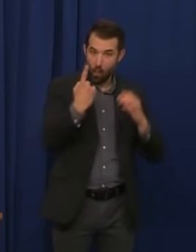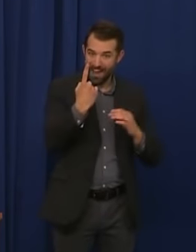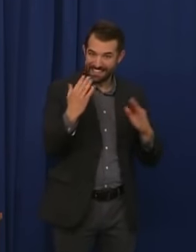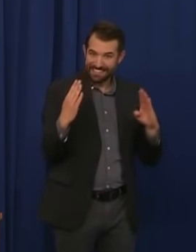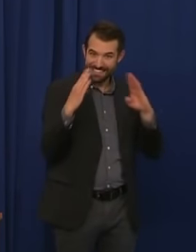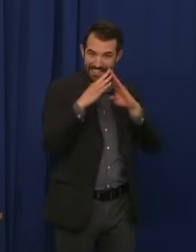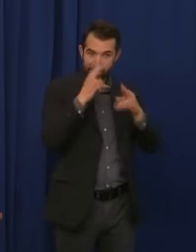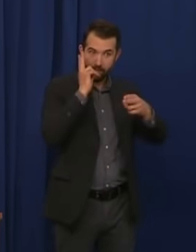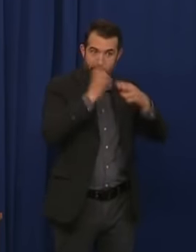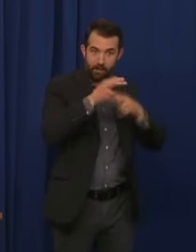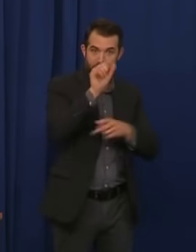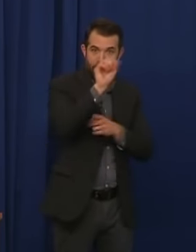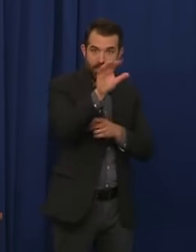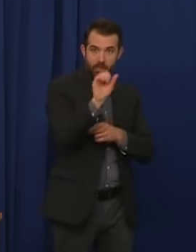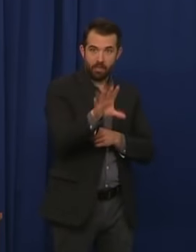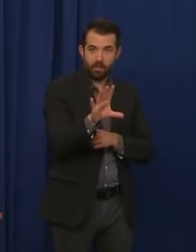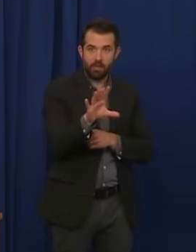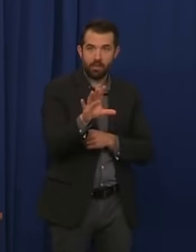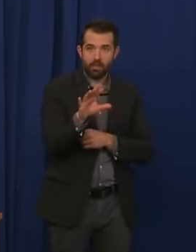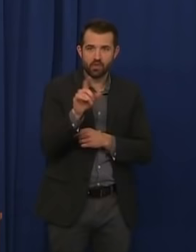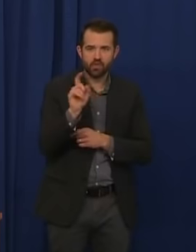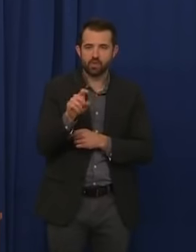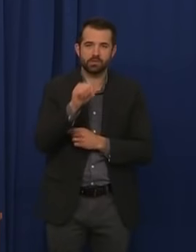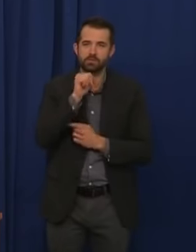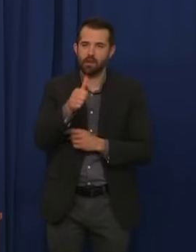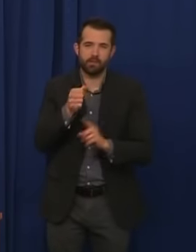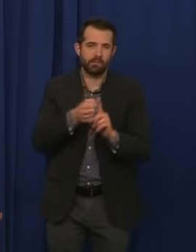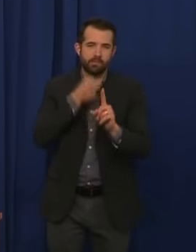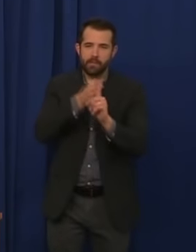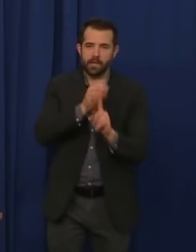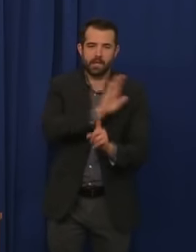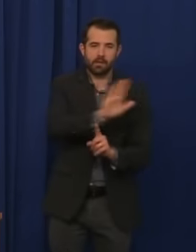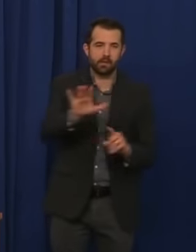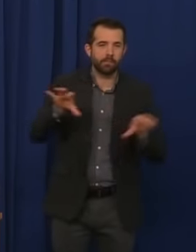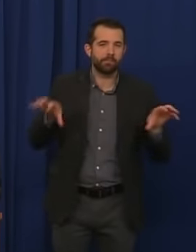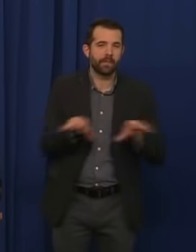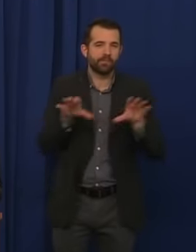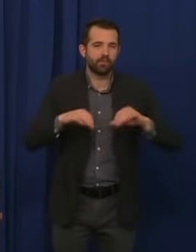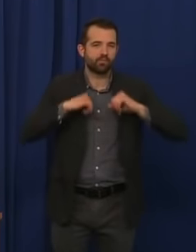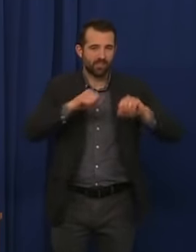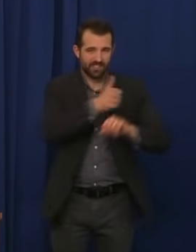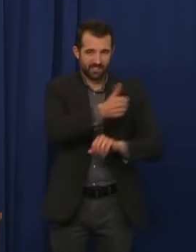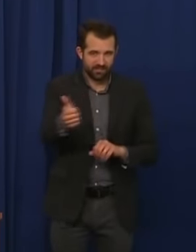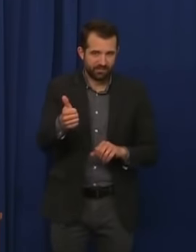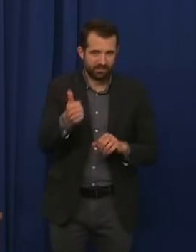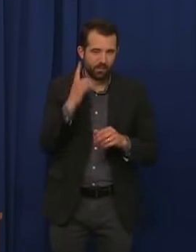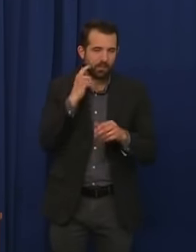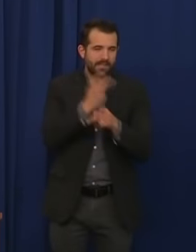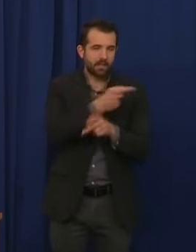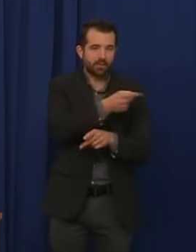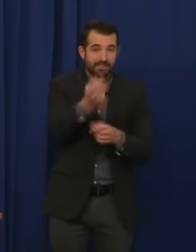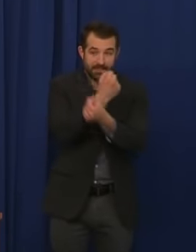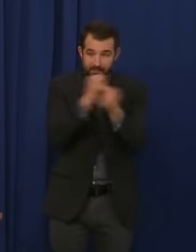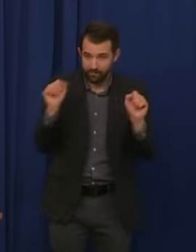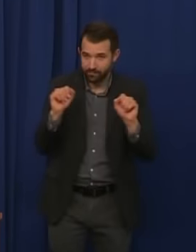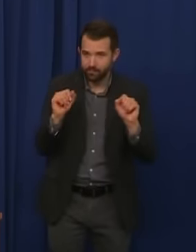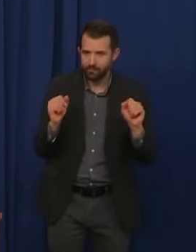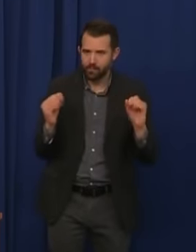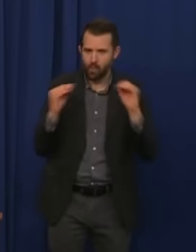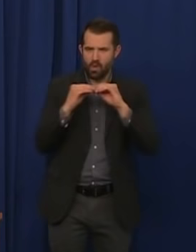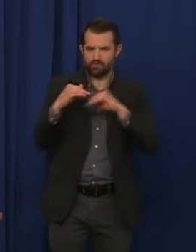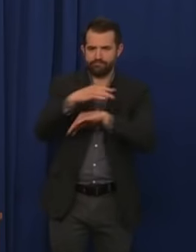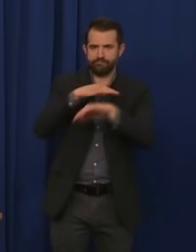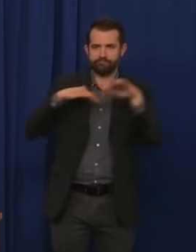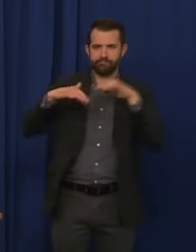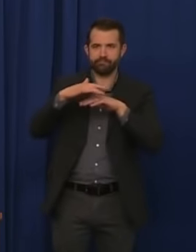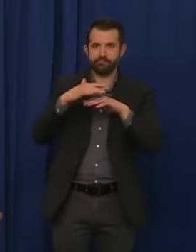steps that people are taking in order to stay safe. And so you're right, in areas of higher concentration, there may be more privacy